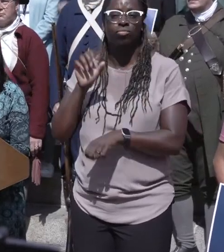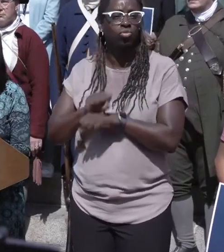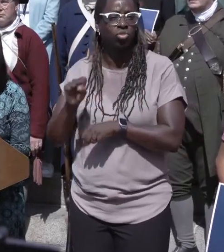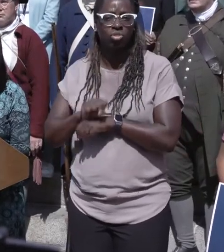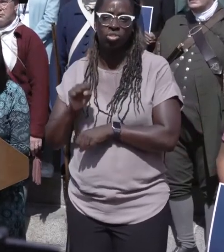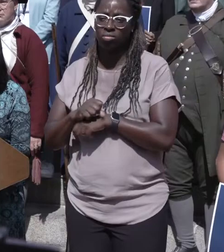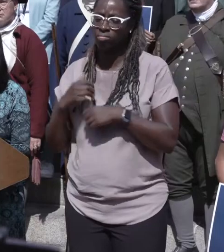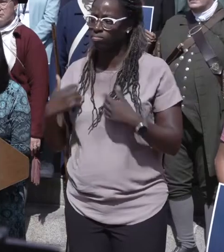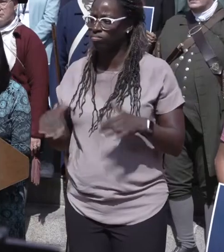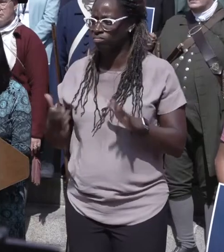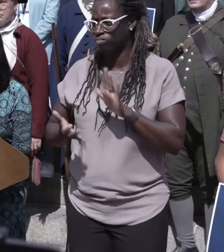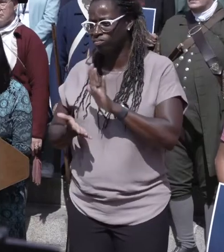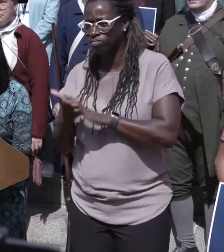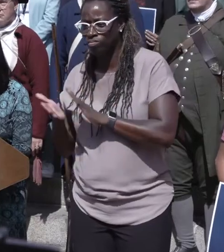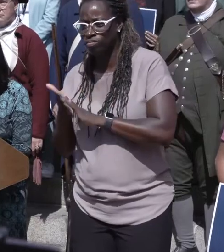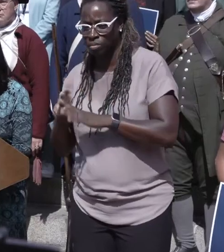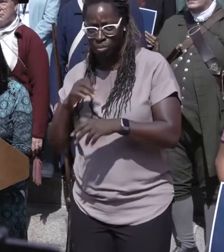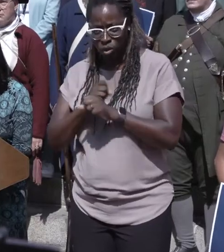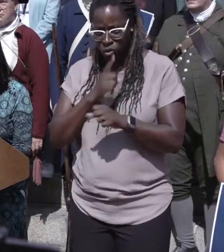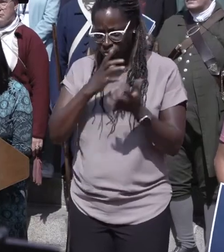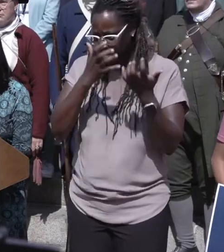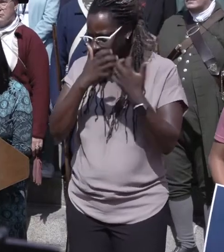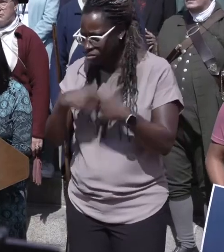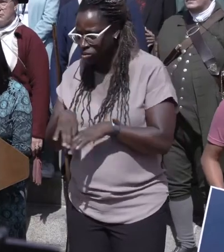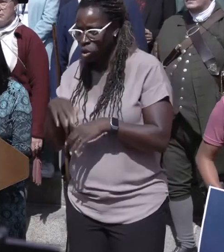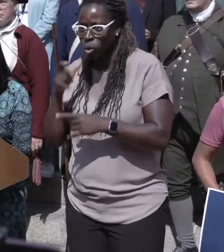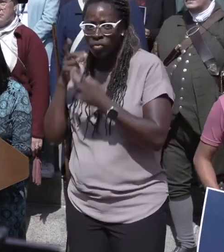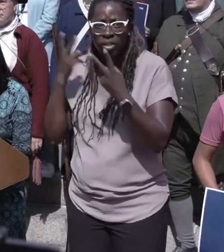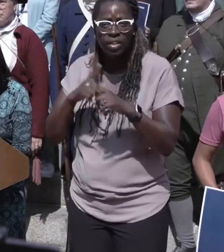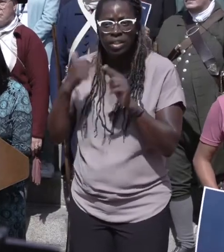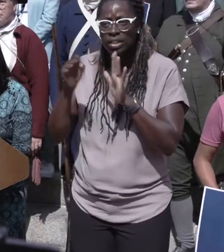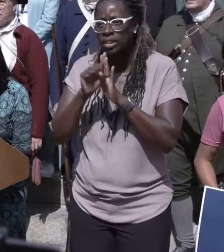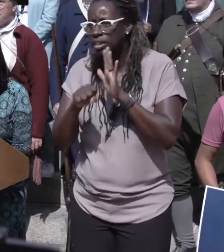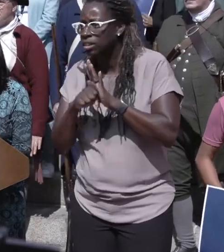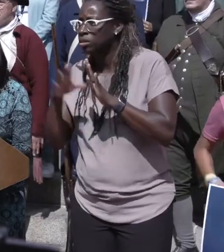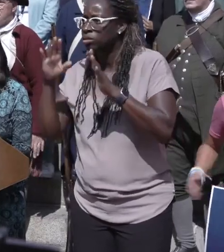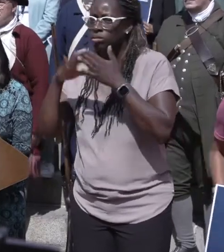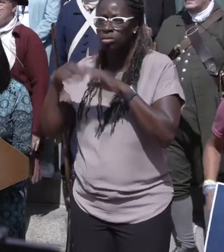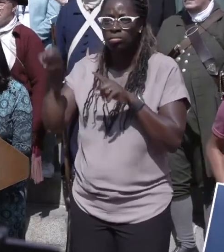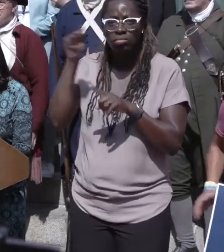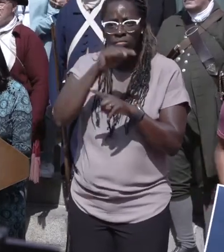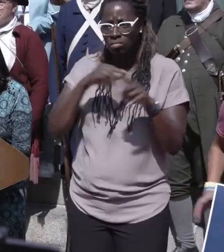to make Boston the best place to celebrate our nation's rich history.